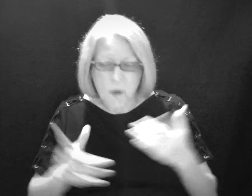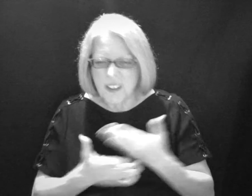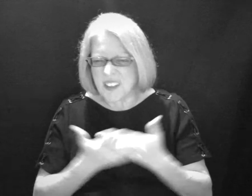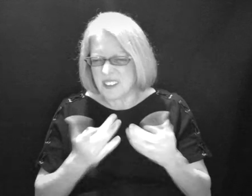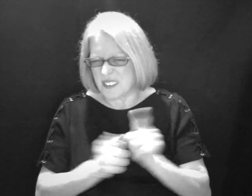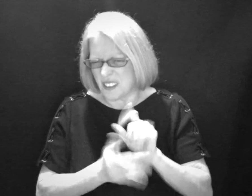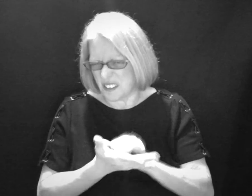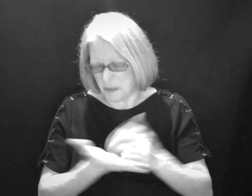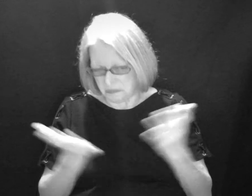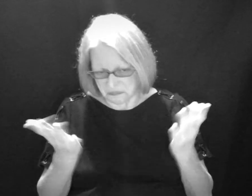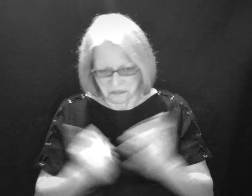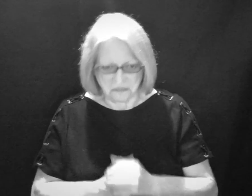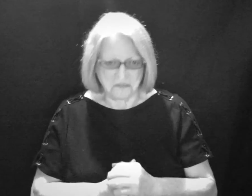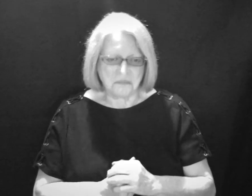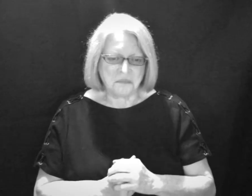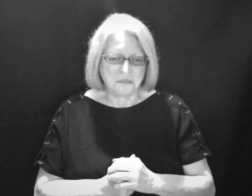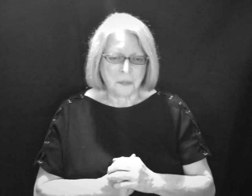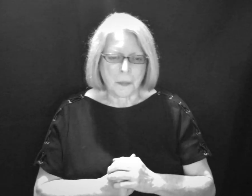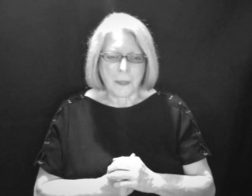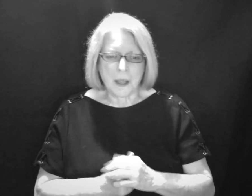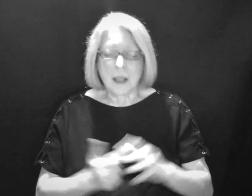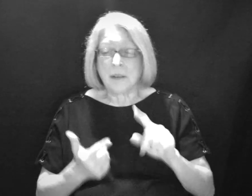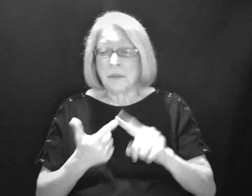And 15 and 15.